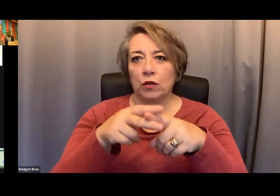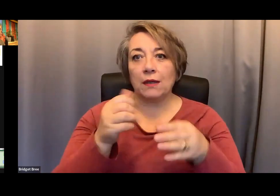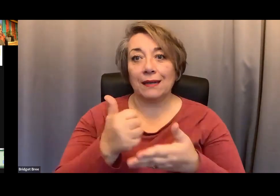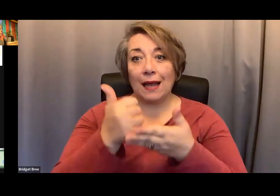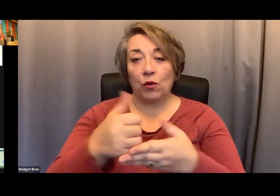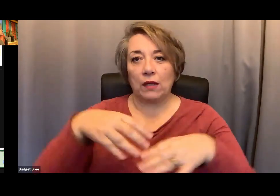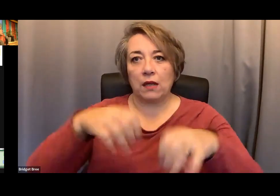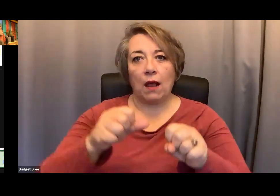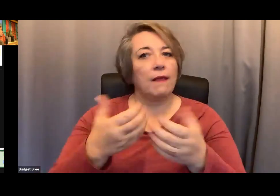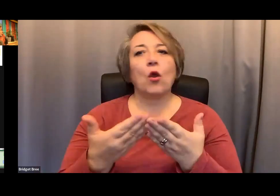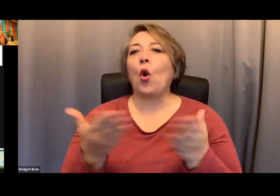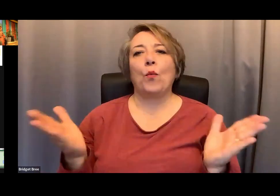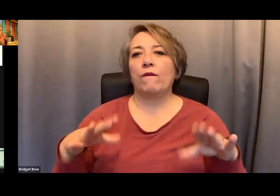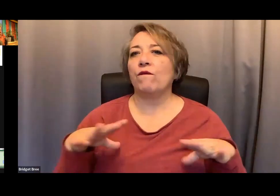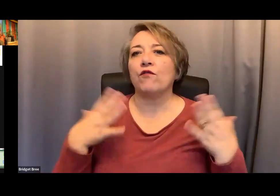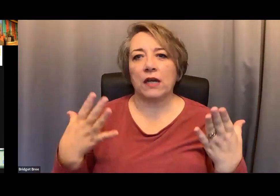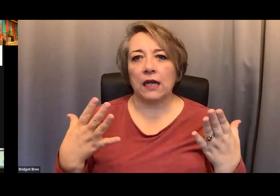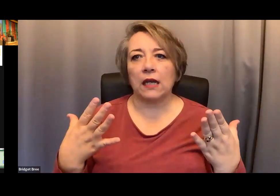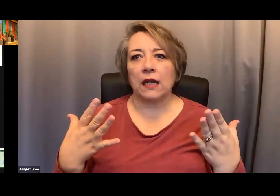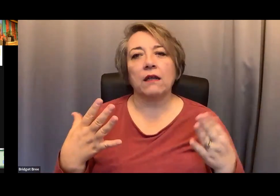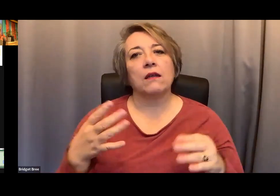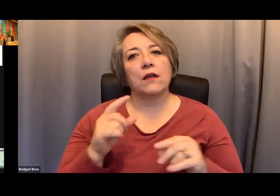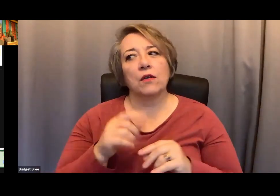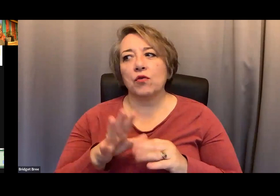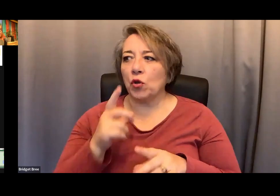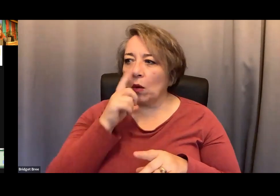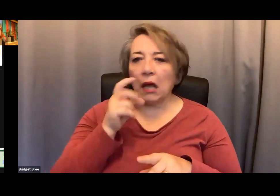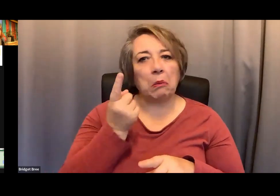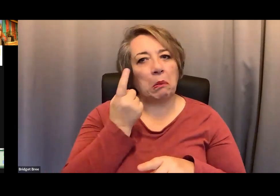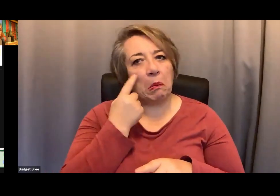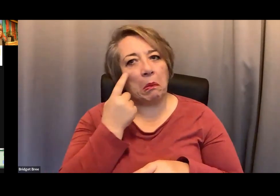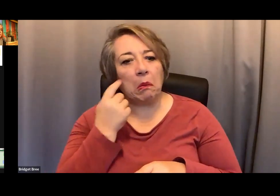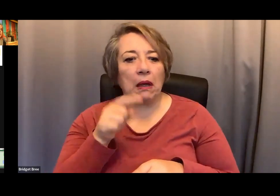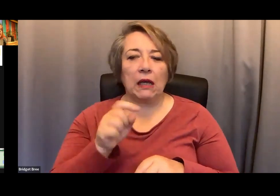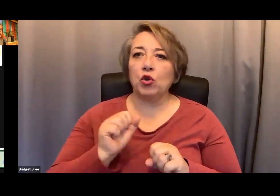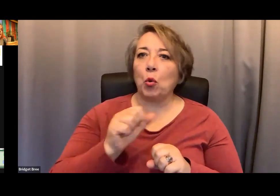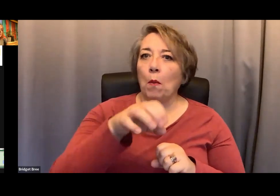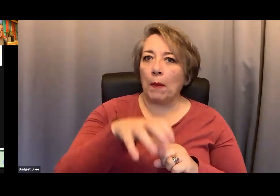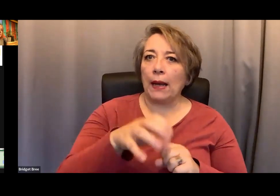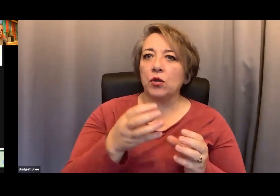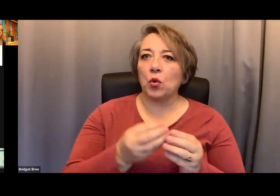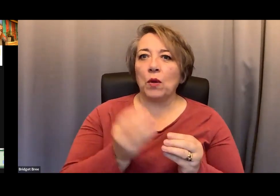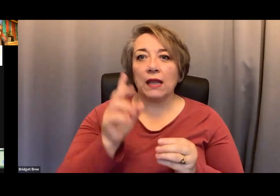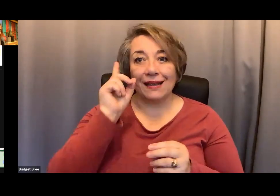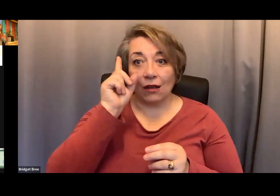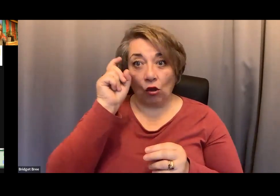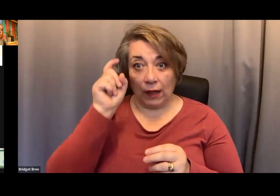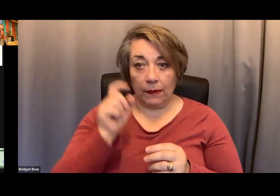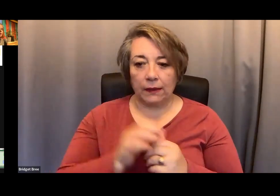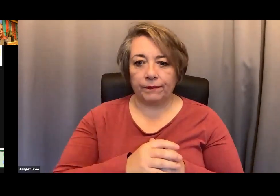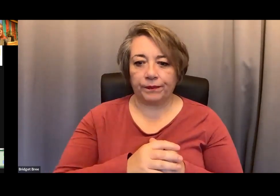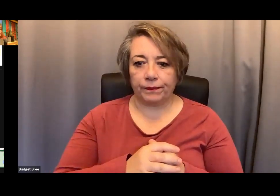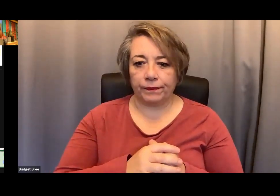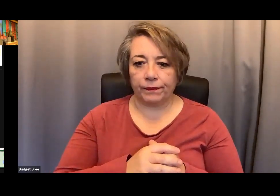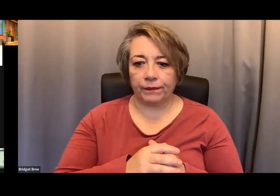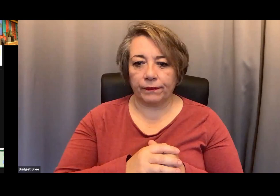available for everybody, allowing you to start experimenting in your own place with these concepts. And we're going to explore